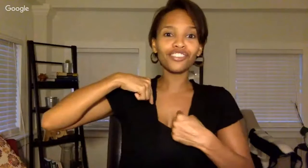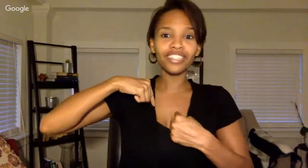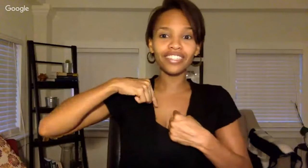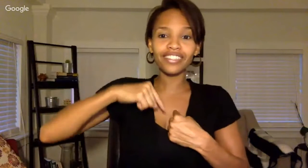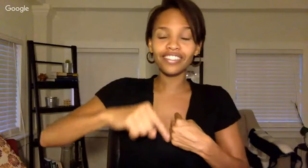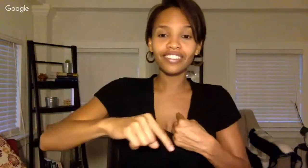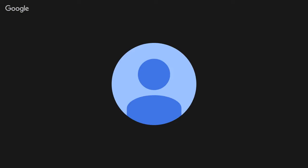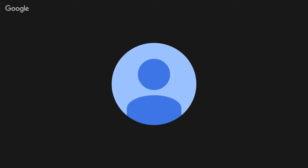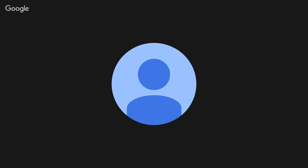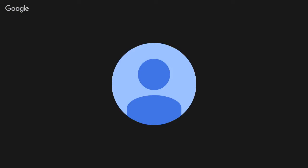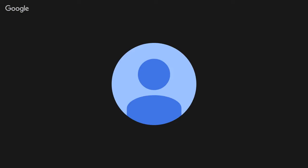Cherise.